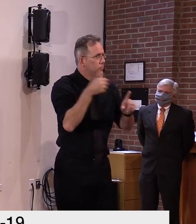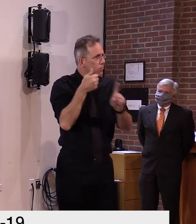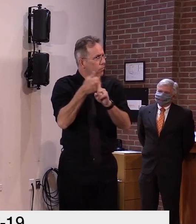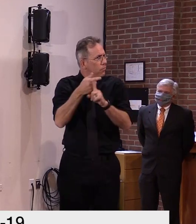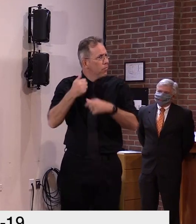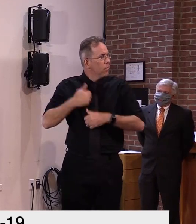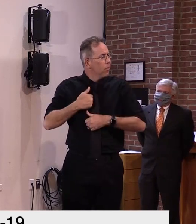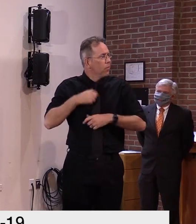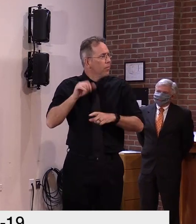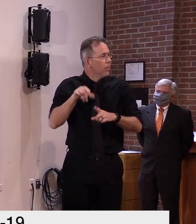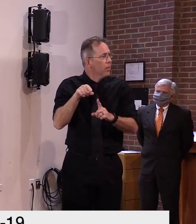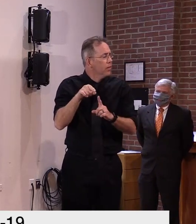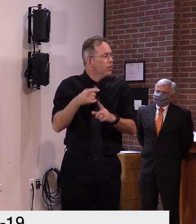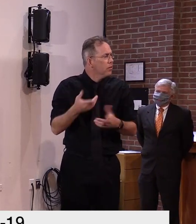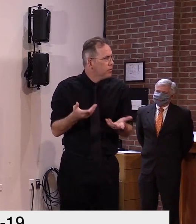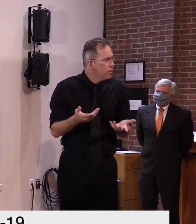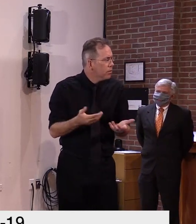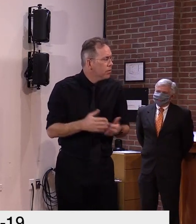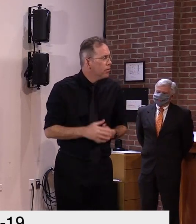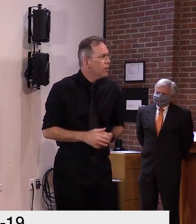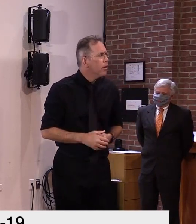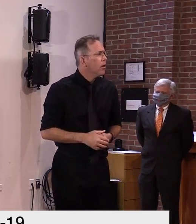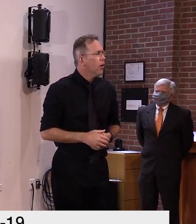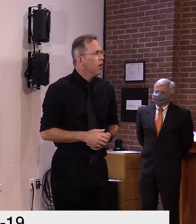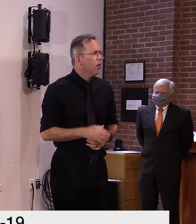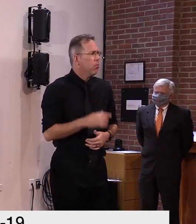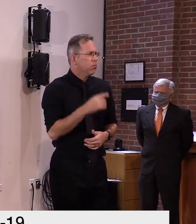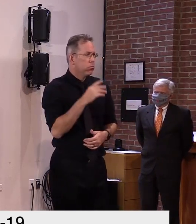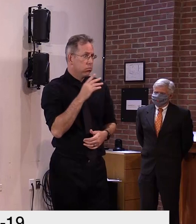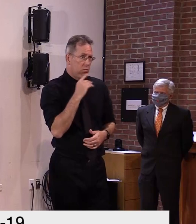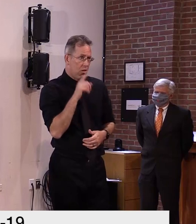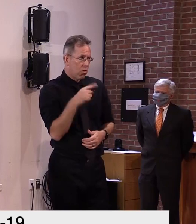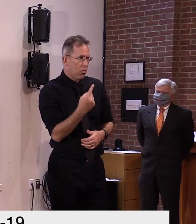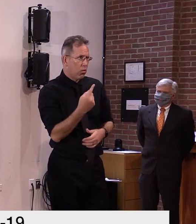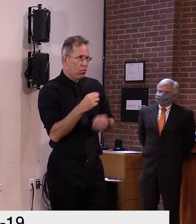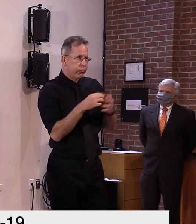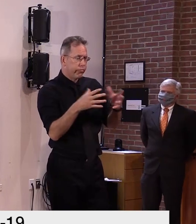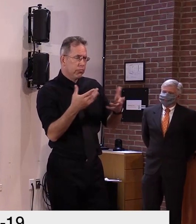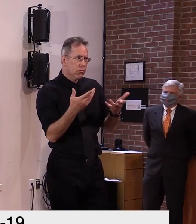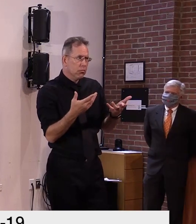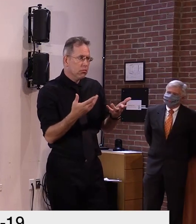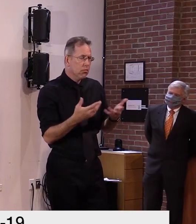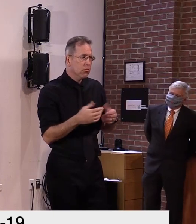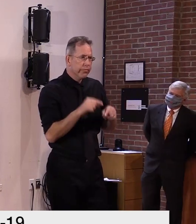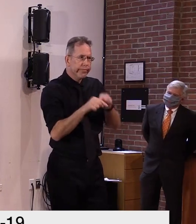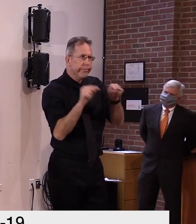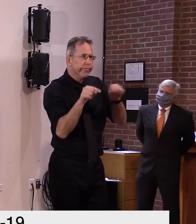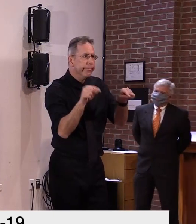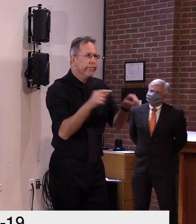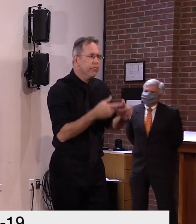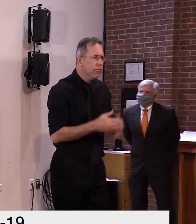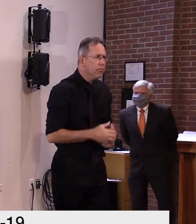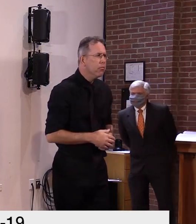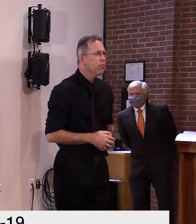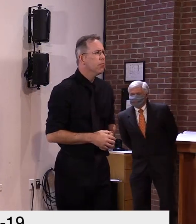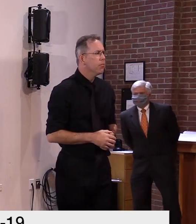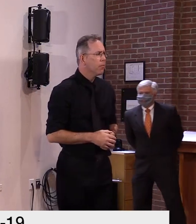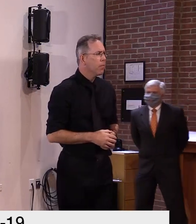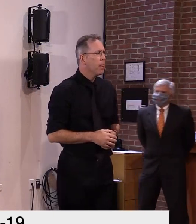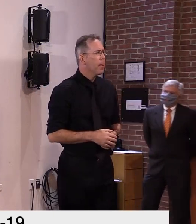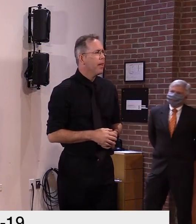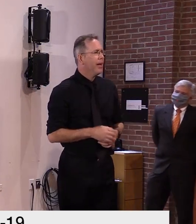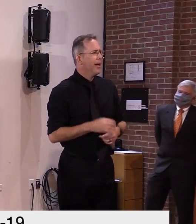Yeah, let me try to handle all of those that I can remember you just asked. The very first case was reported on the 1st of